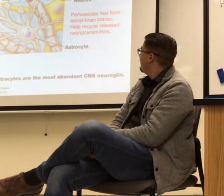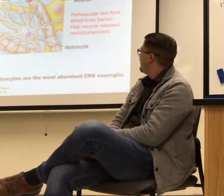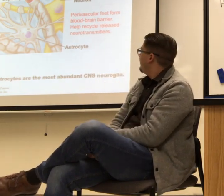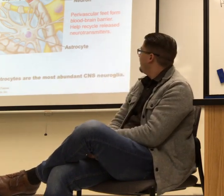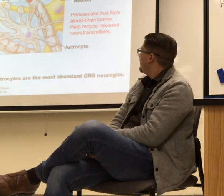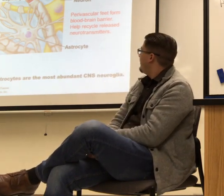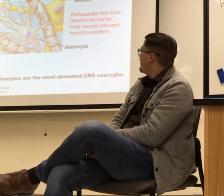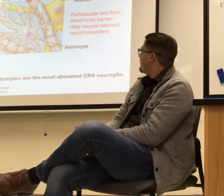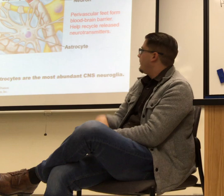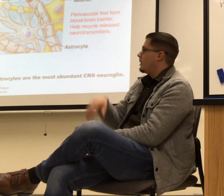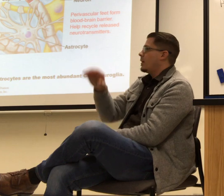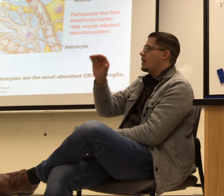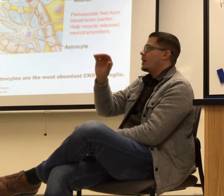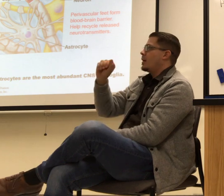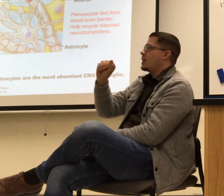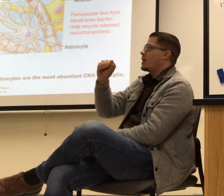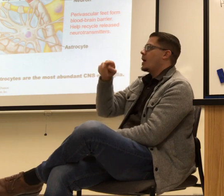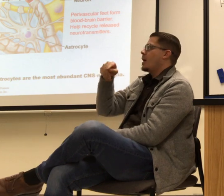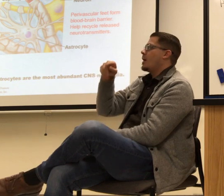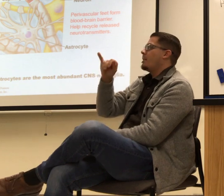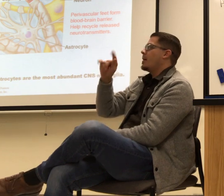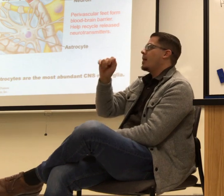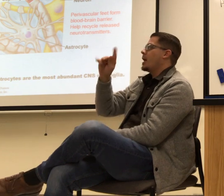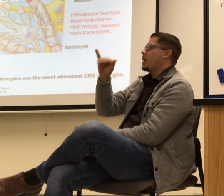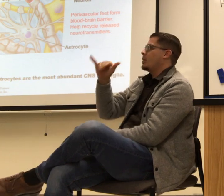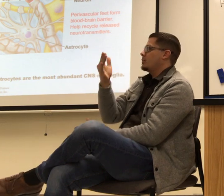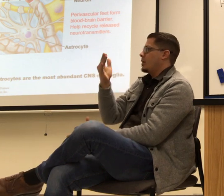capillaries. No, capillaries are blood vessels.